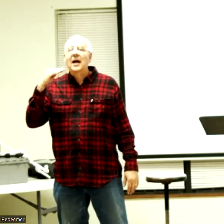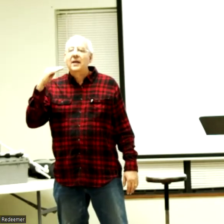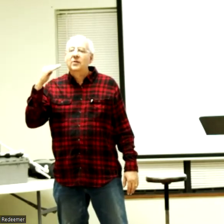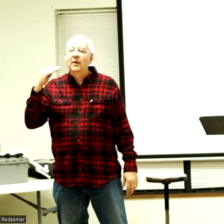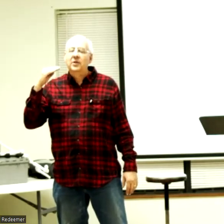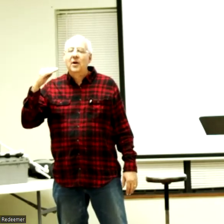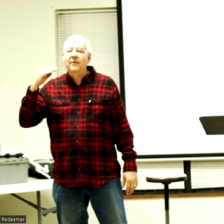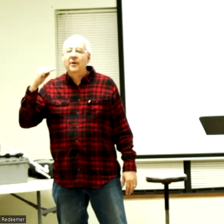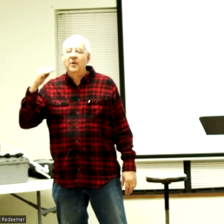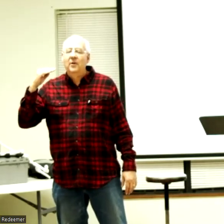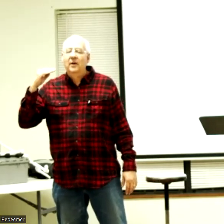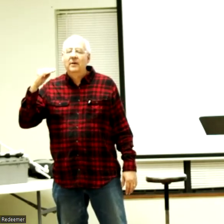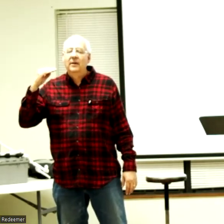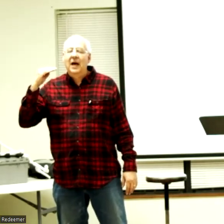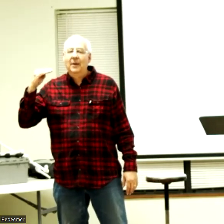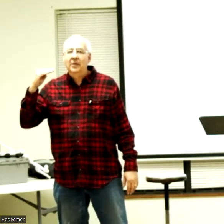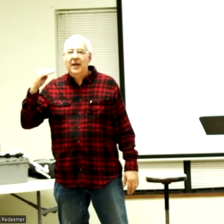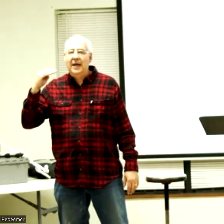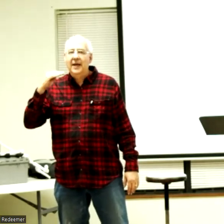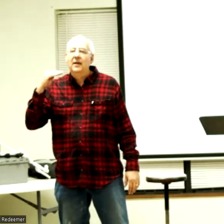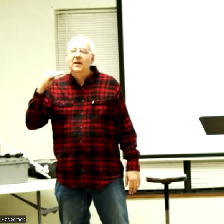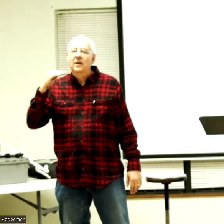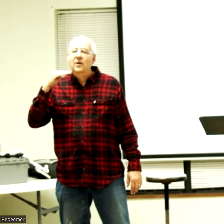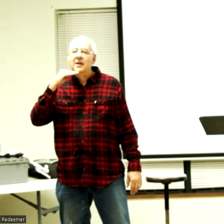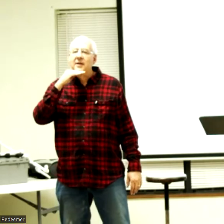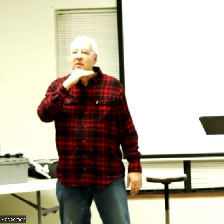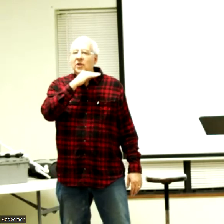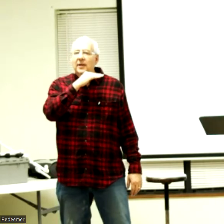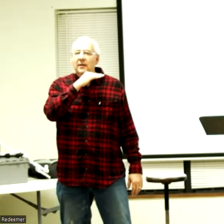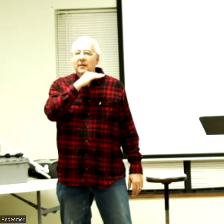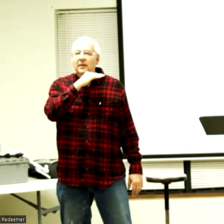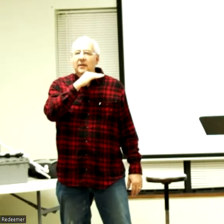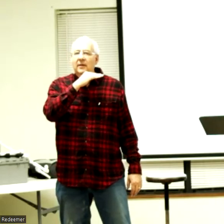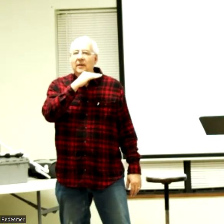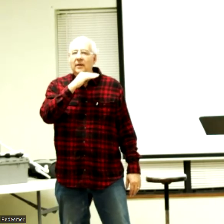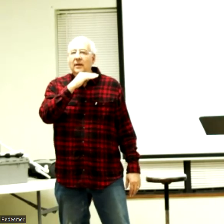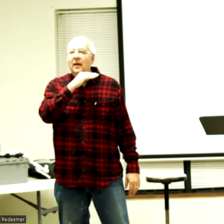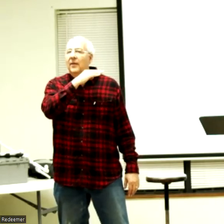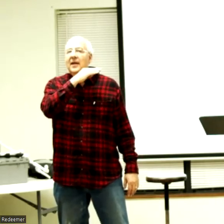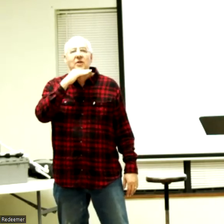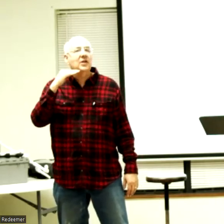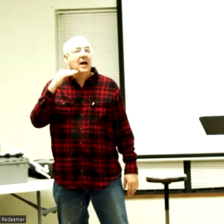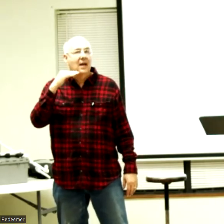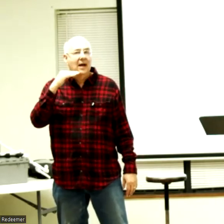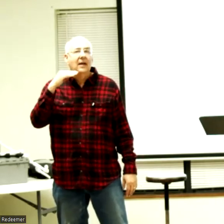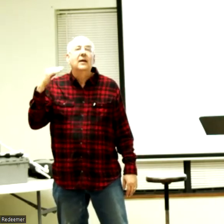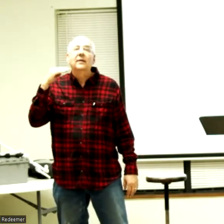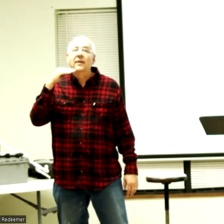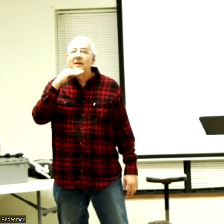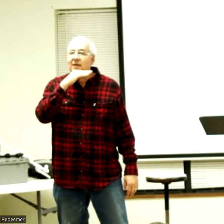is from starting from your dominant side, crossing your chin. This is not lie. This is